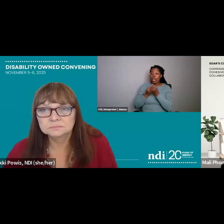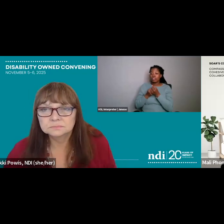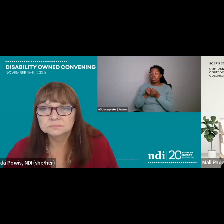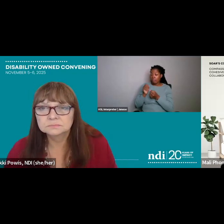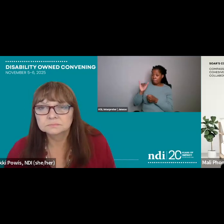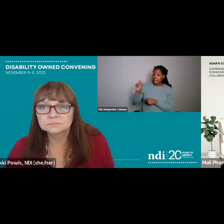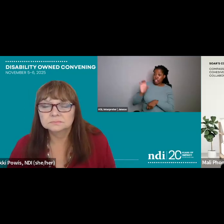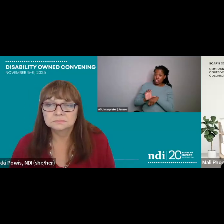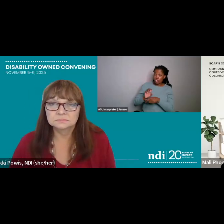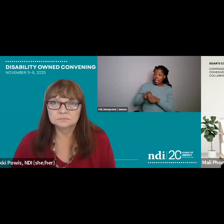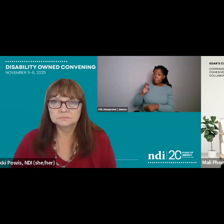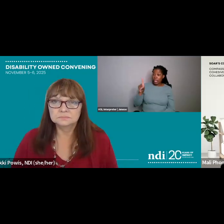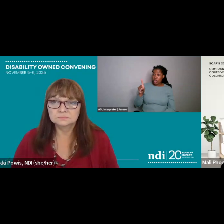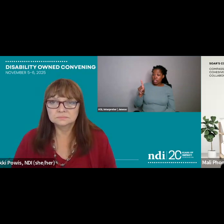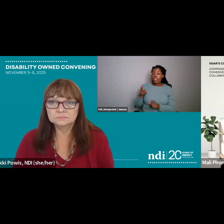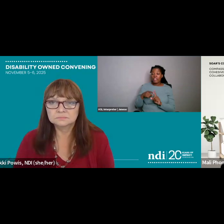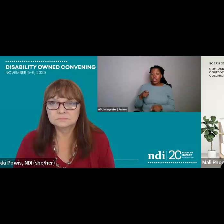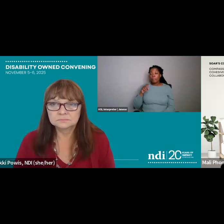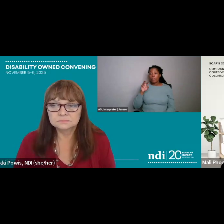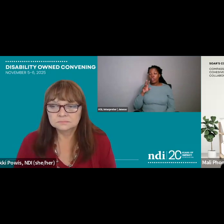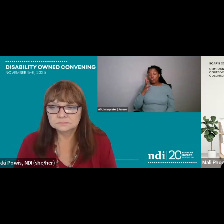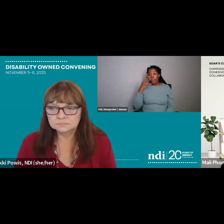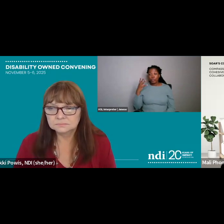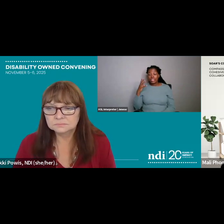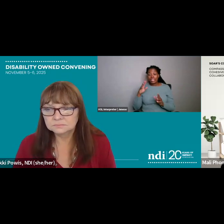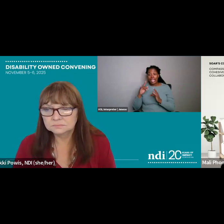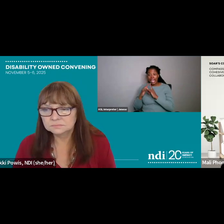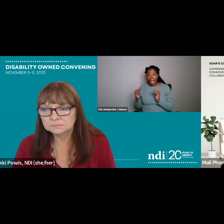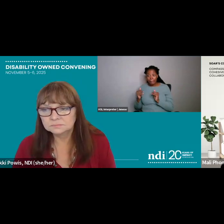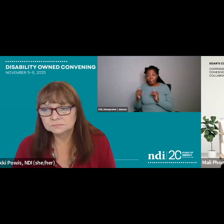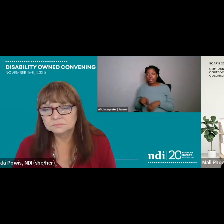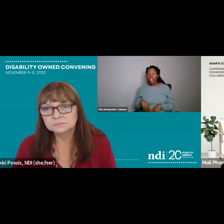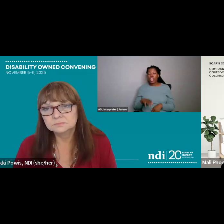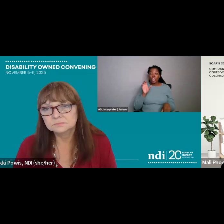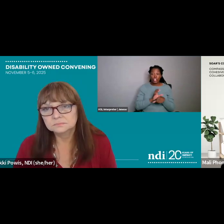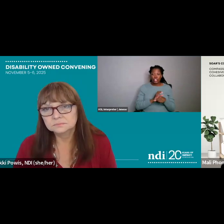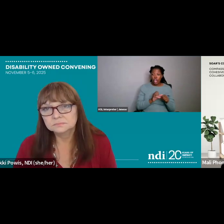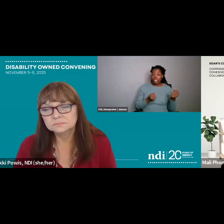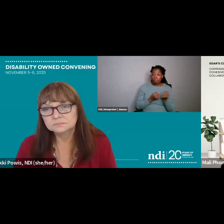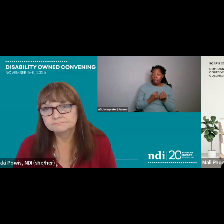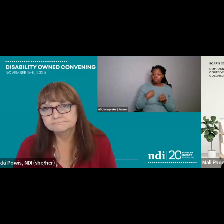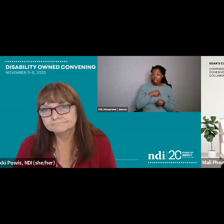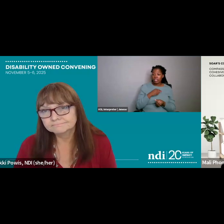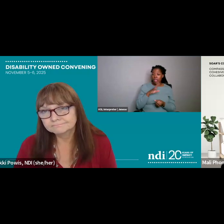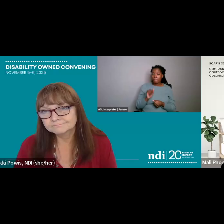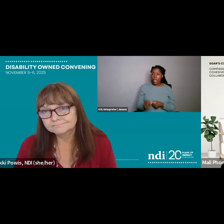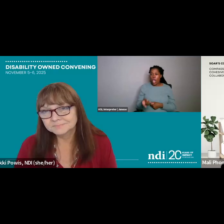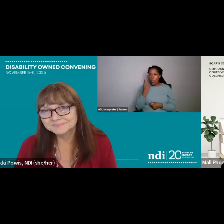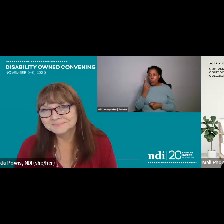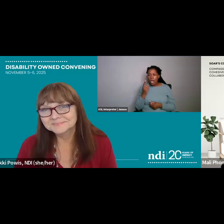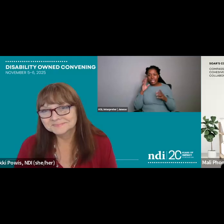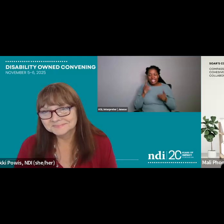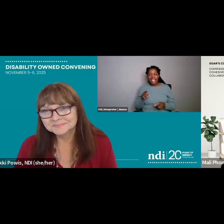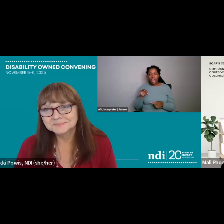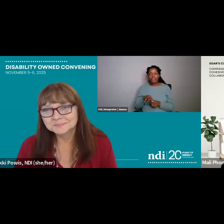camp. And the church sponsored us by one deciding vote, not because they didn't want to, but because it was a tiny church that